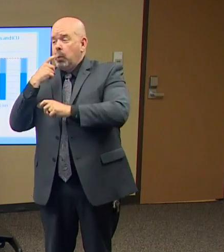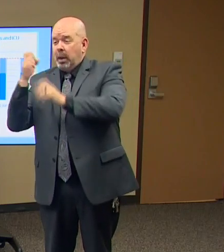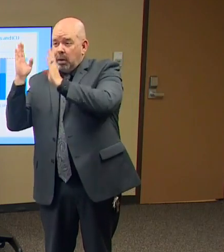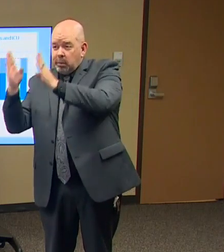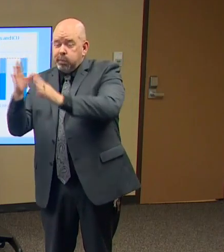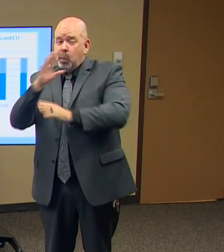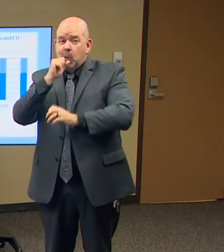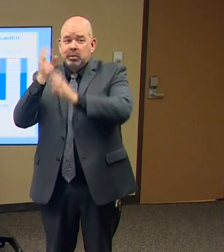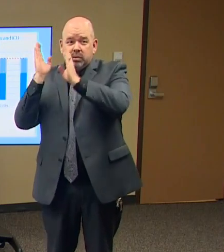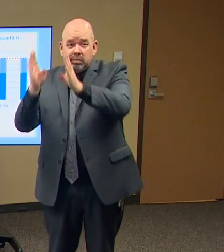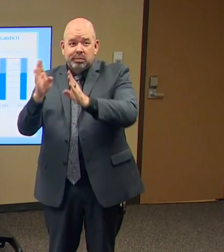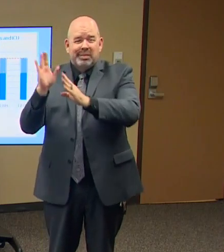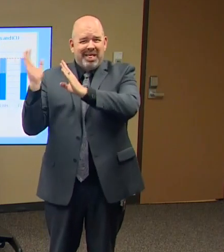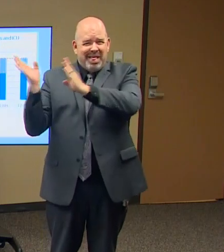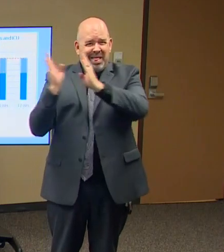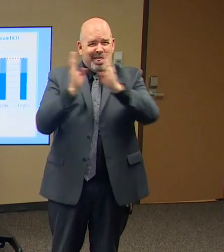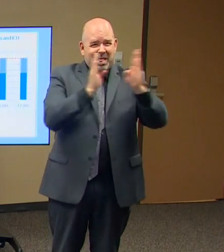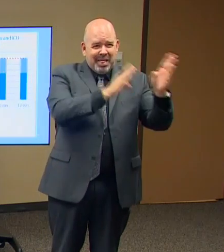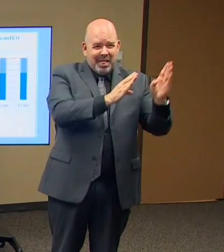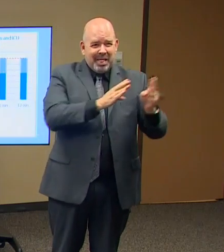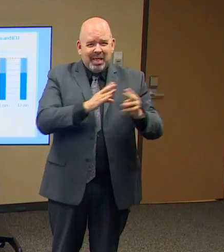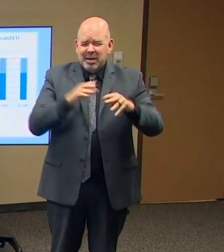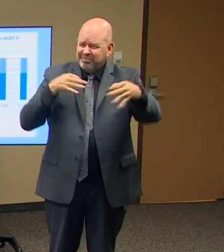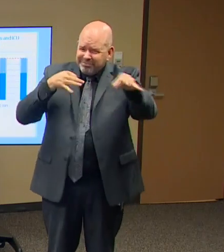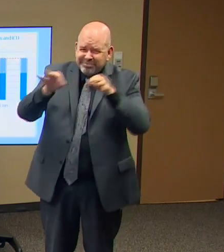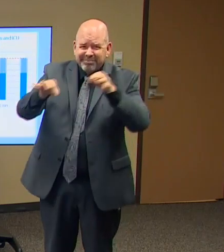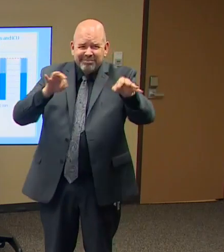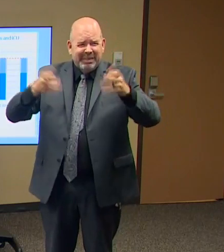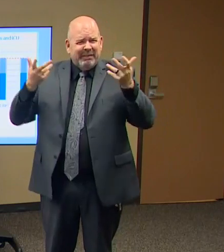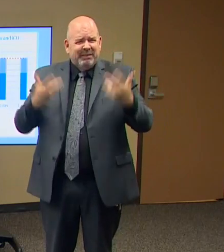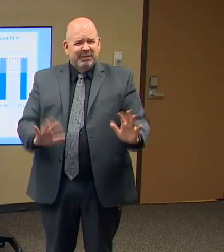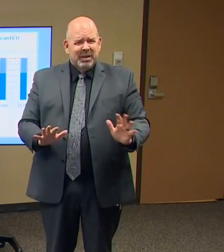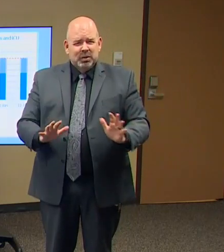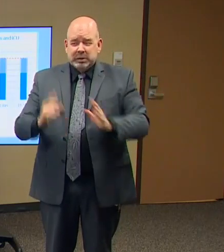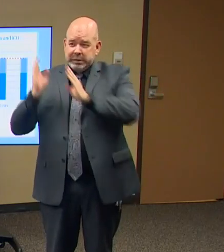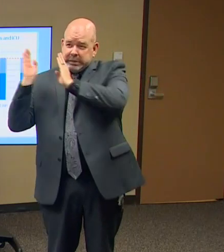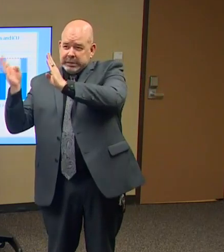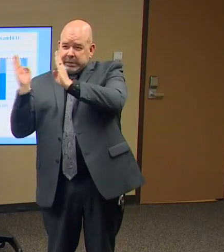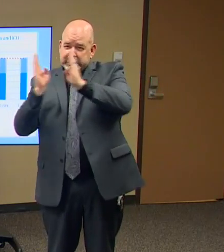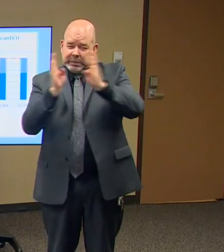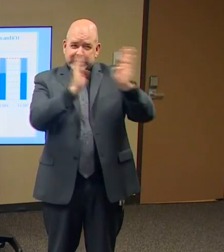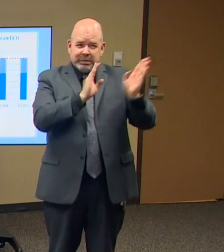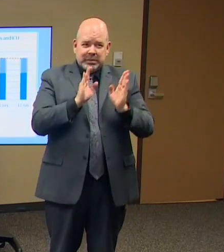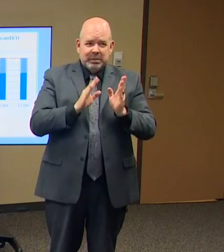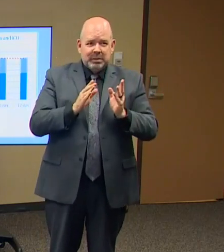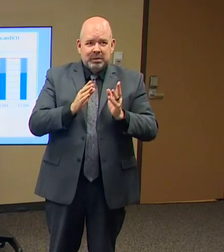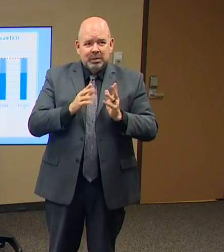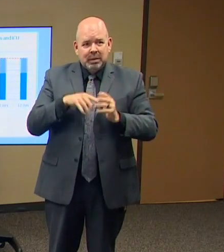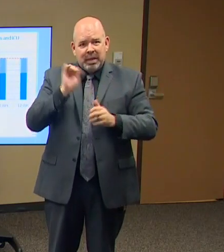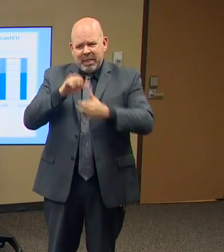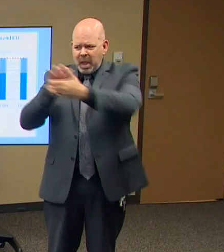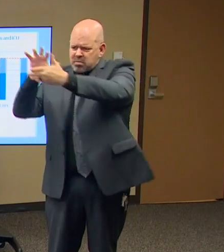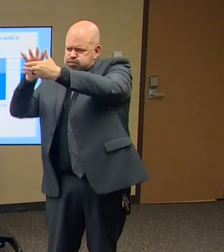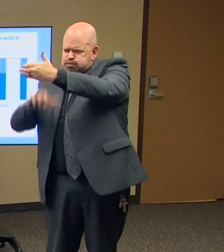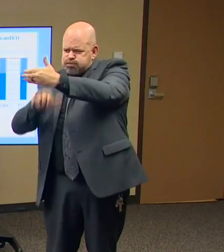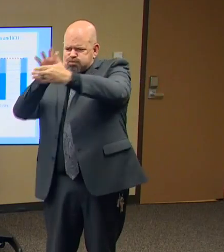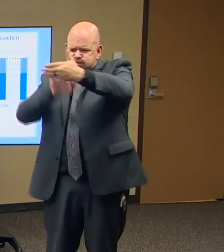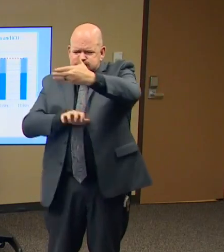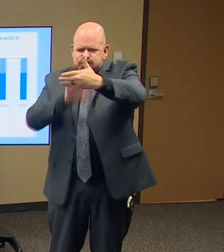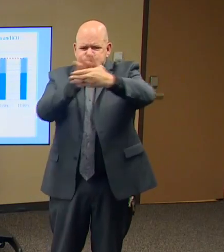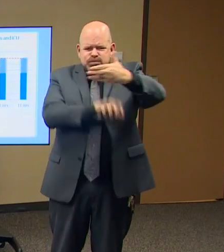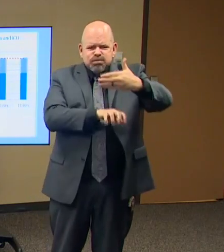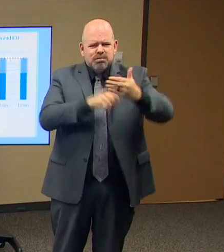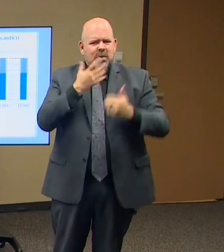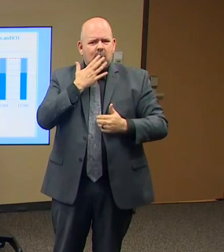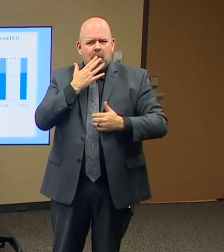we recommend because we think we are still in the red zone. Those are the recommendations that people should be practicing, and that's what it's going to take